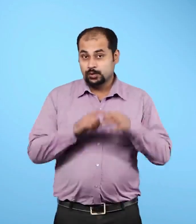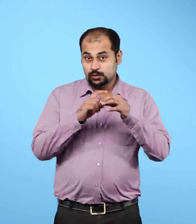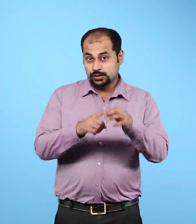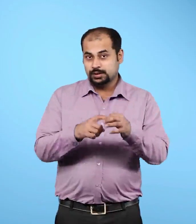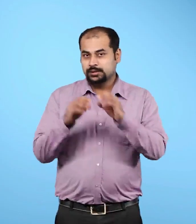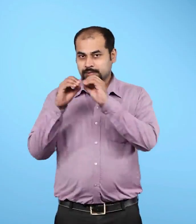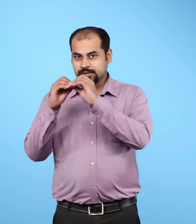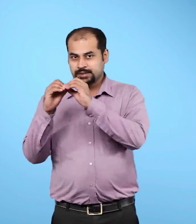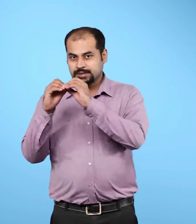Question B.